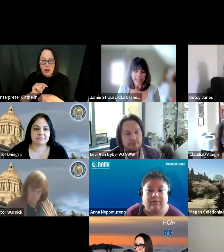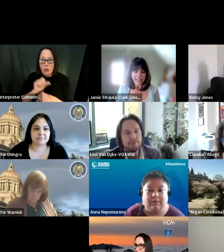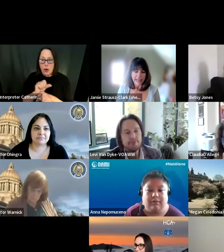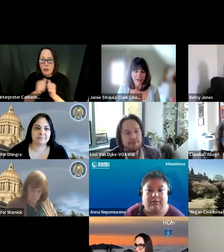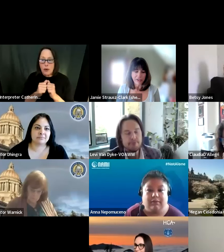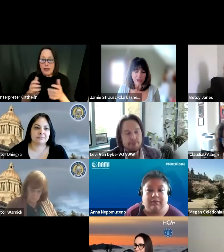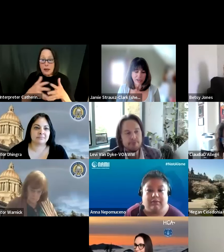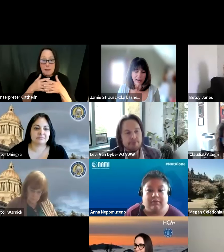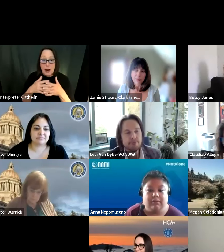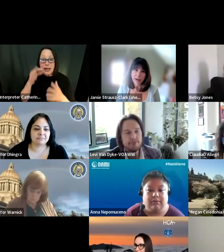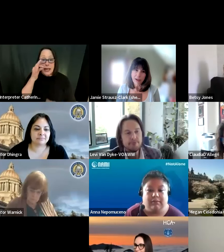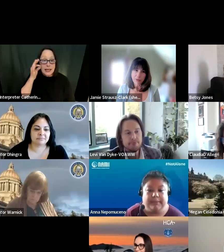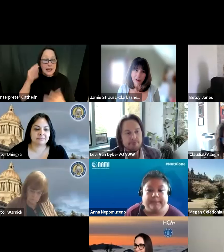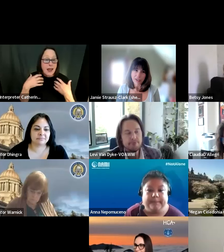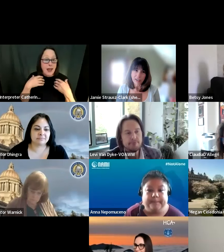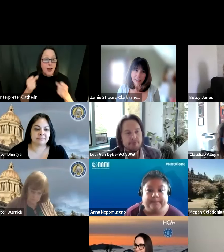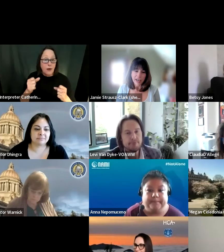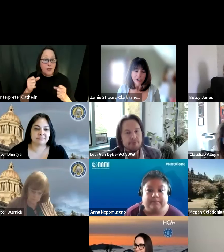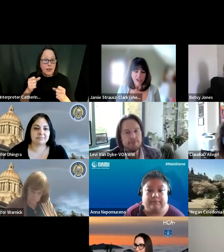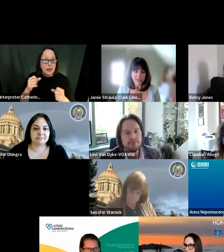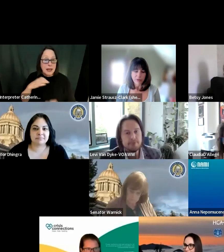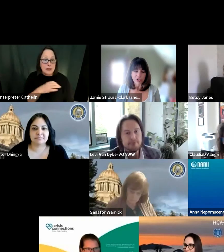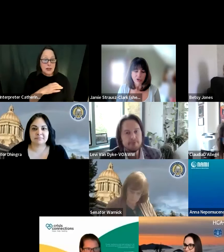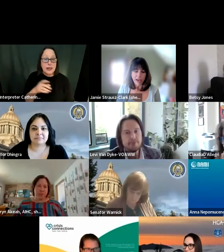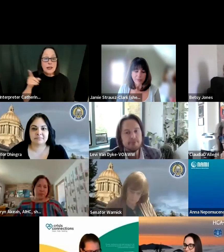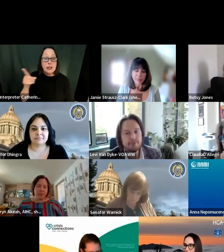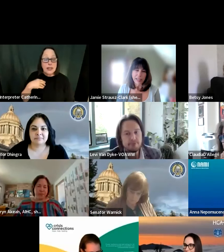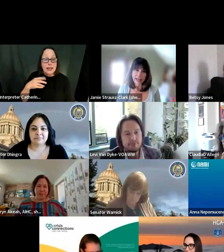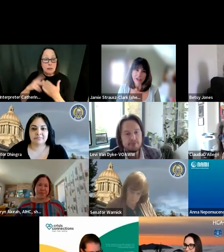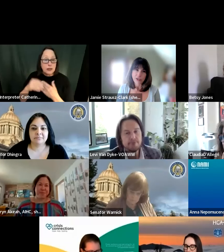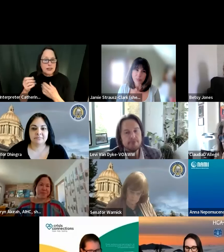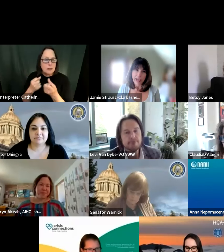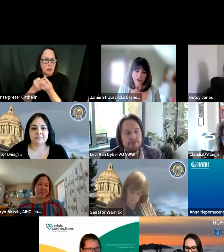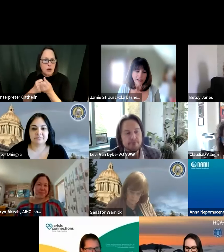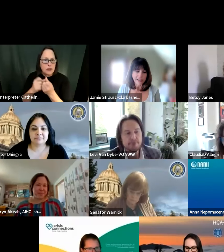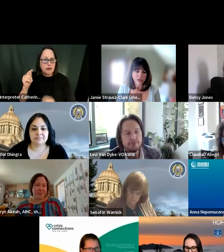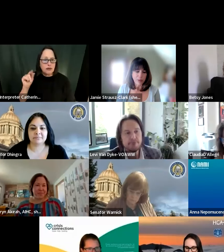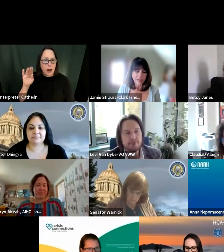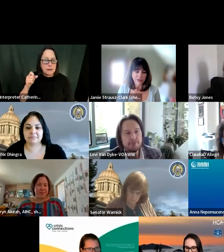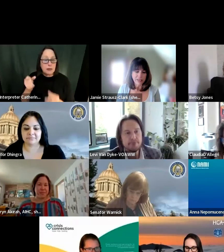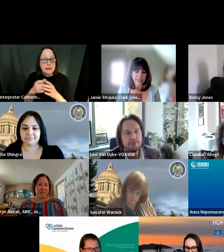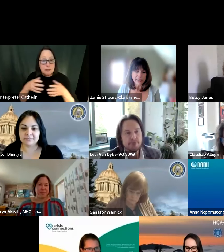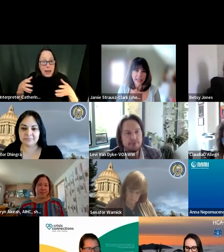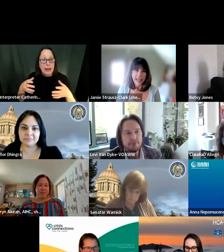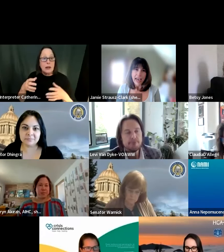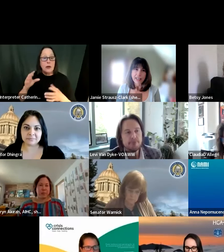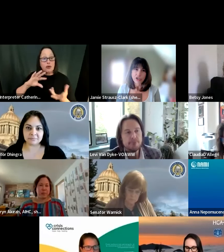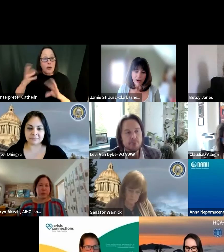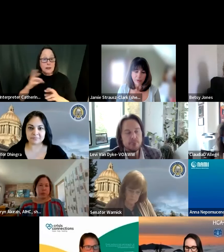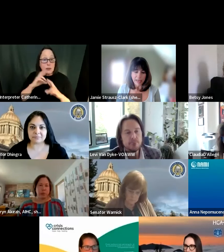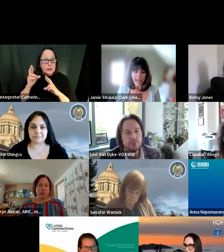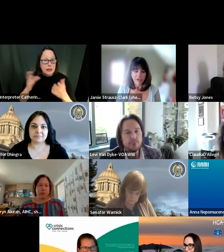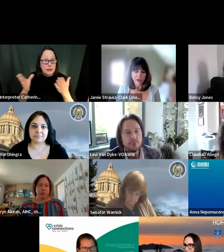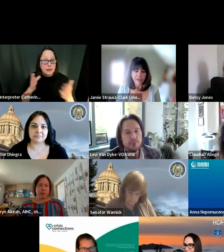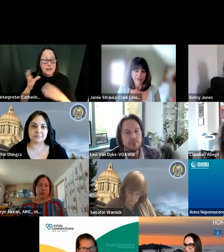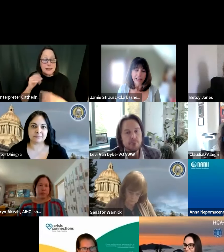American Indian Health Commission, and among other projects, she supports tribes in planning to expand crisis response services and the